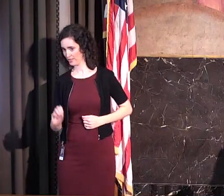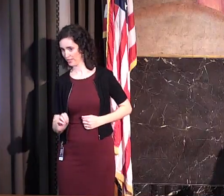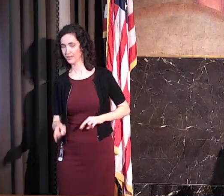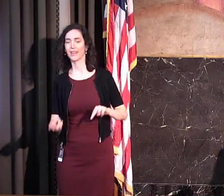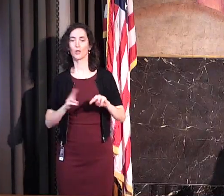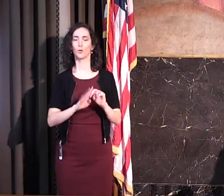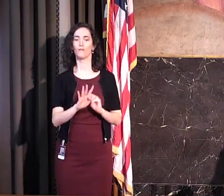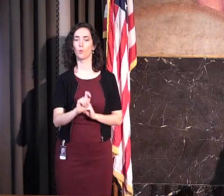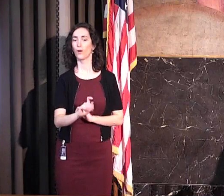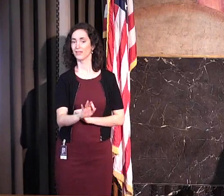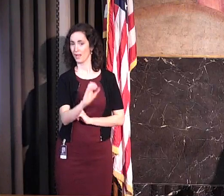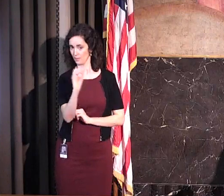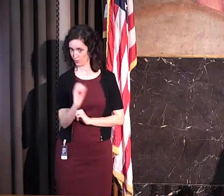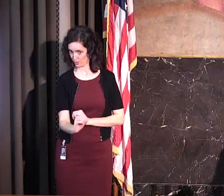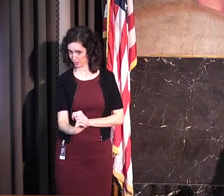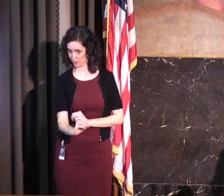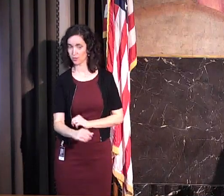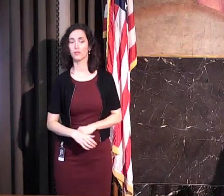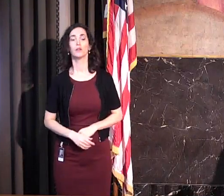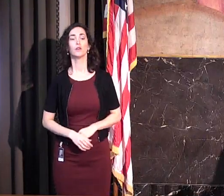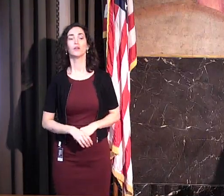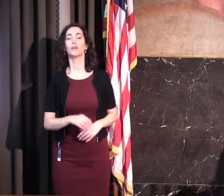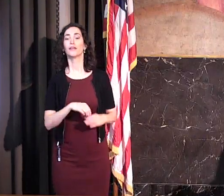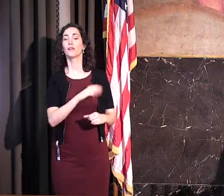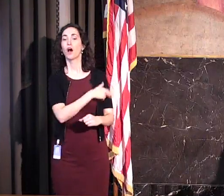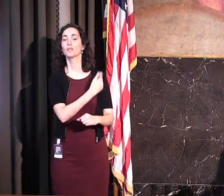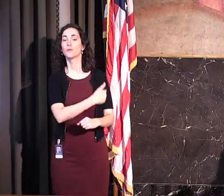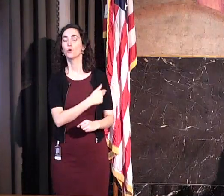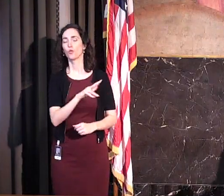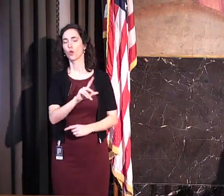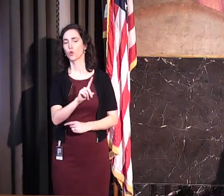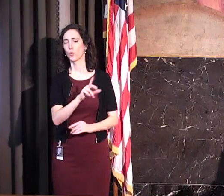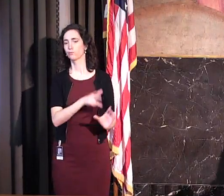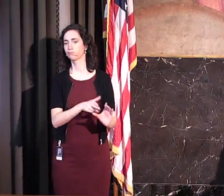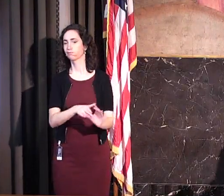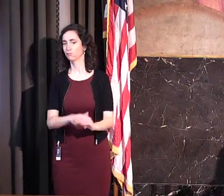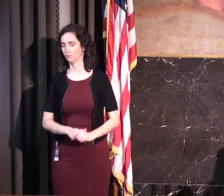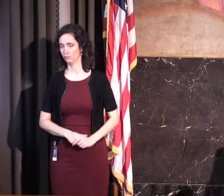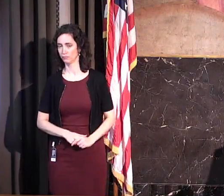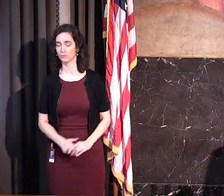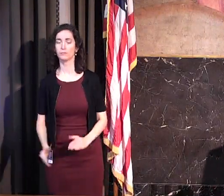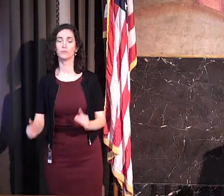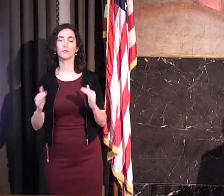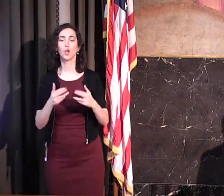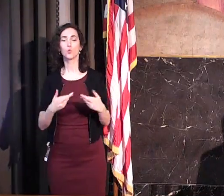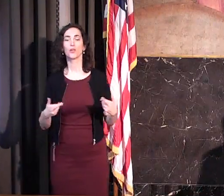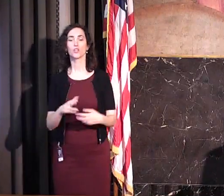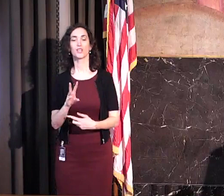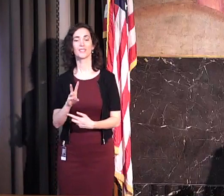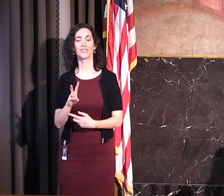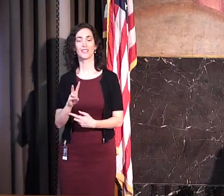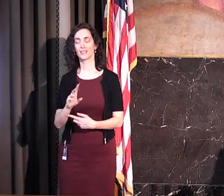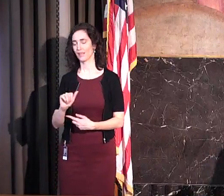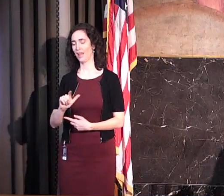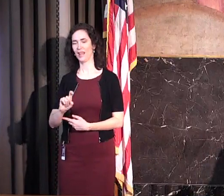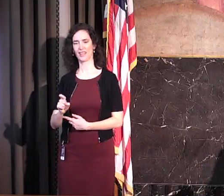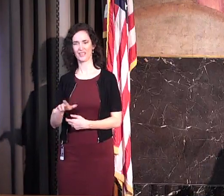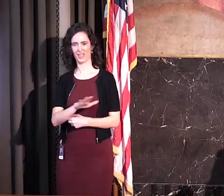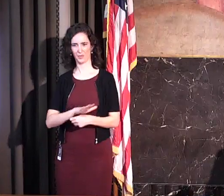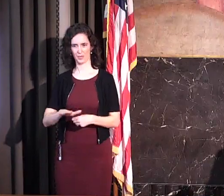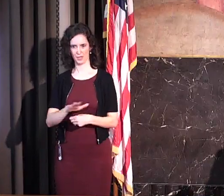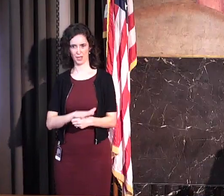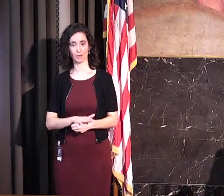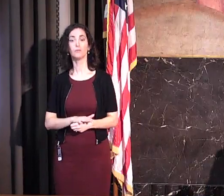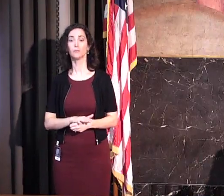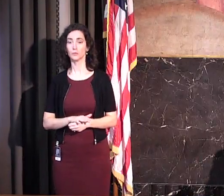to 4.9%, and there are 31 patients hospitalized. In Region 6, the Alexandria region,